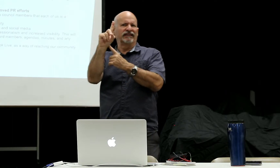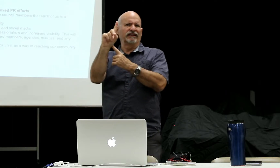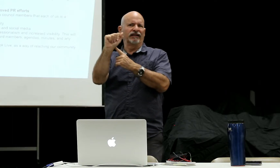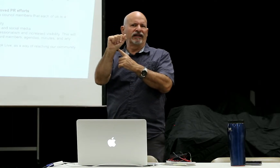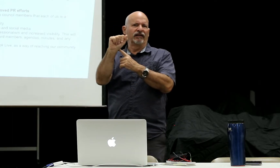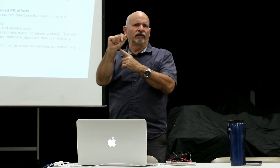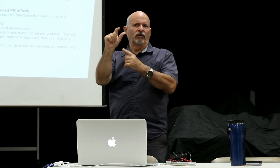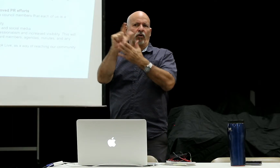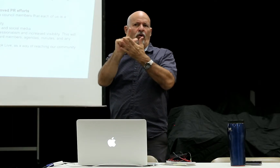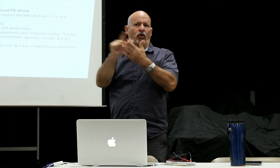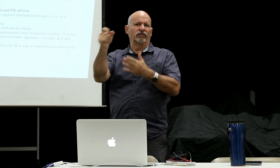help.